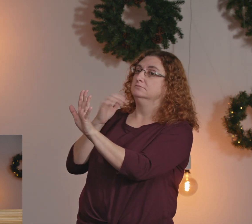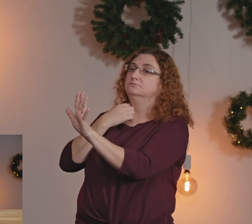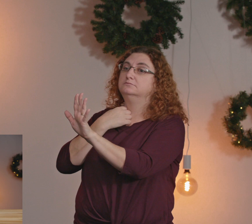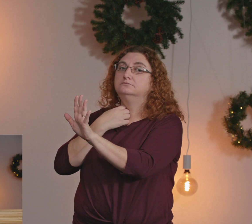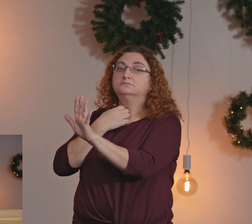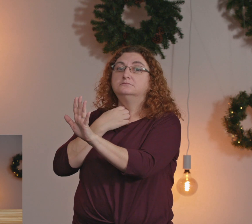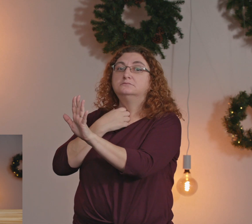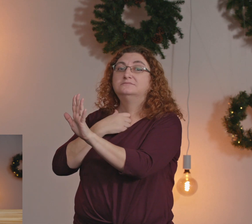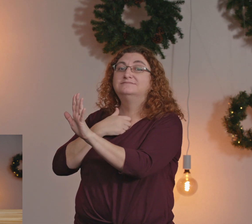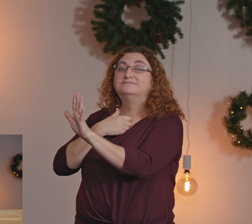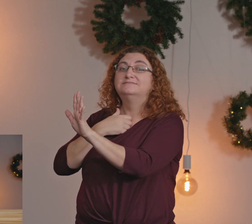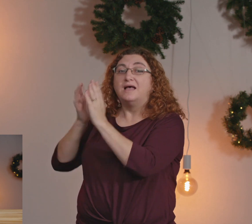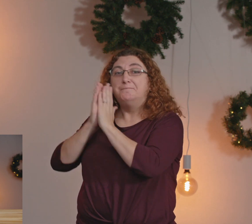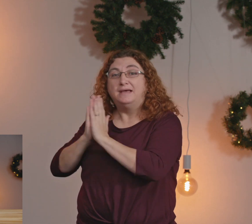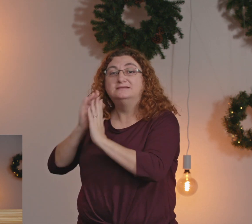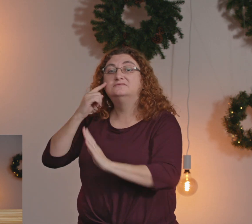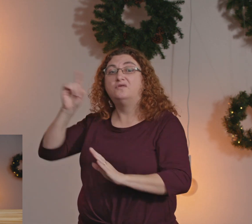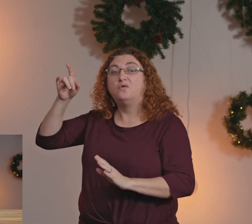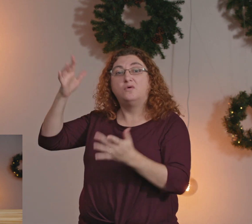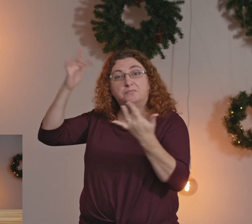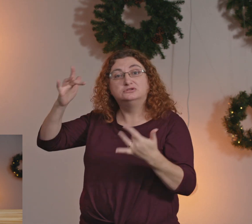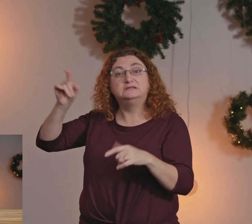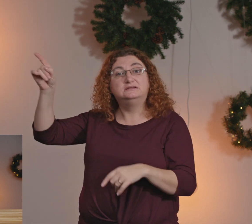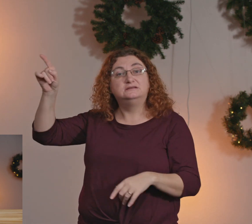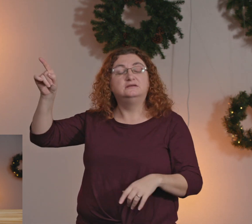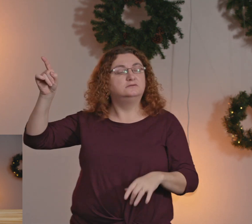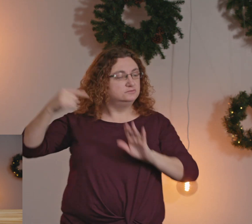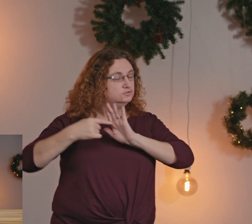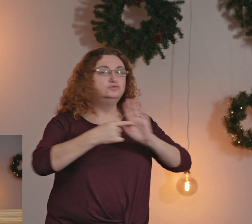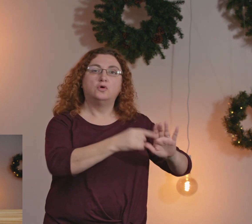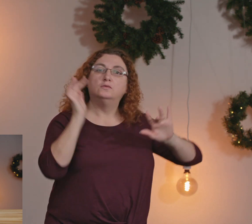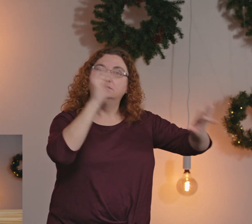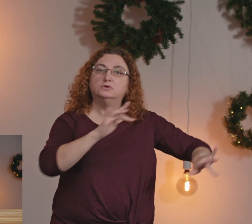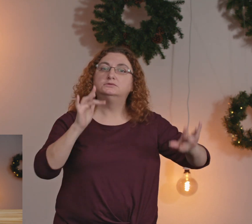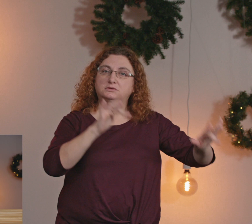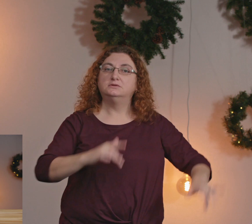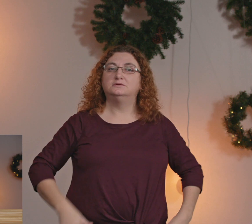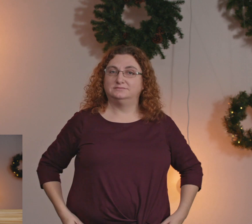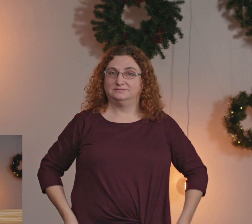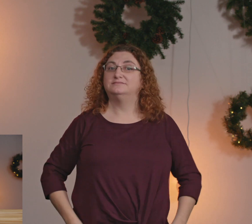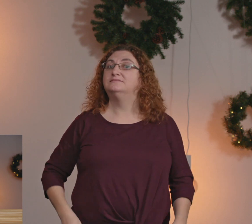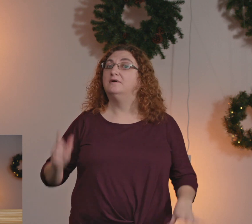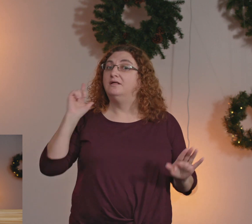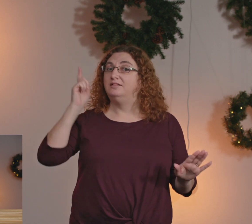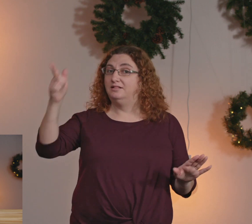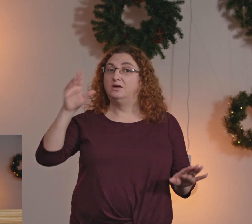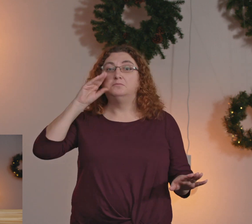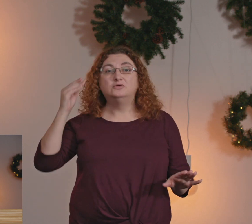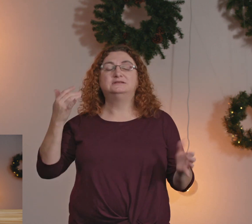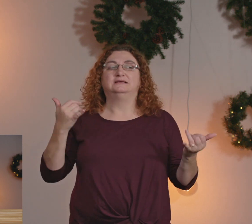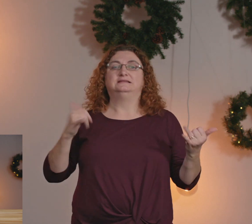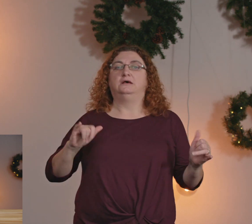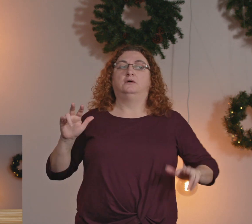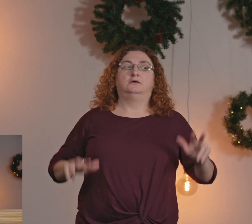And he pleads with him to show mercy. And the Lord, of course, he does. He shows mercy. And a while later, Moses is still kind